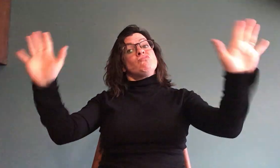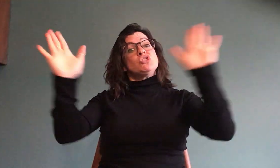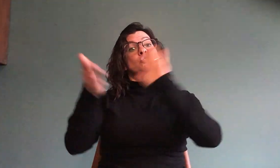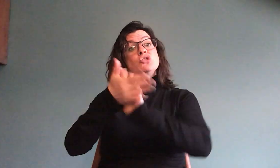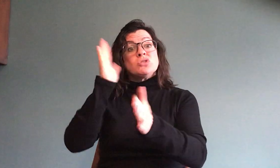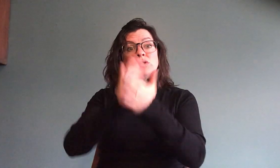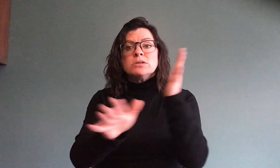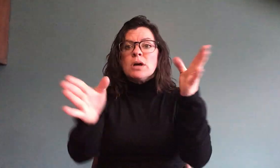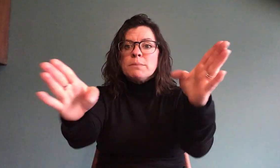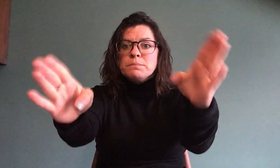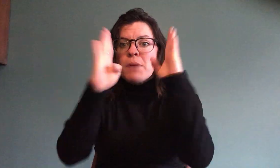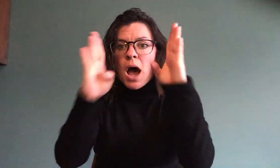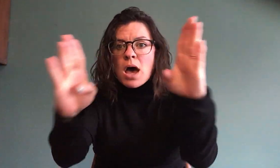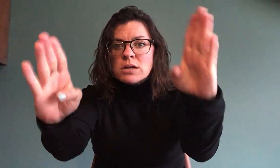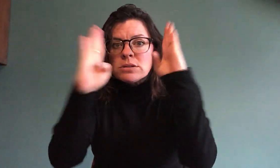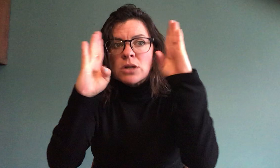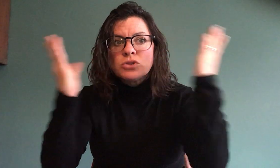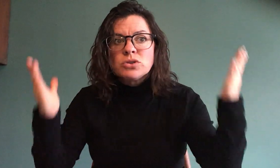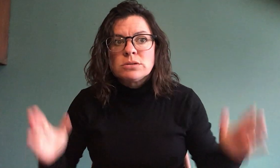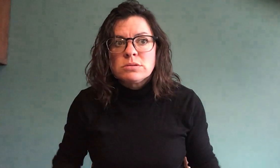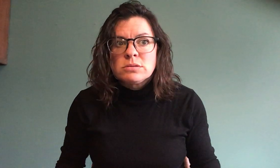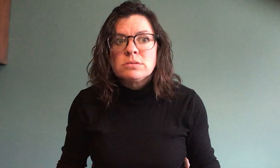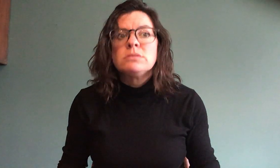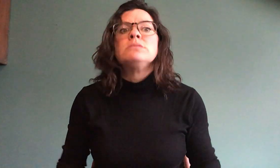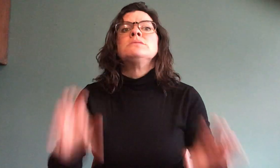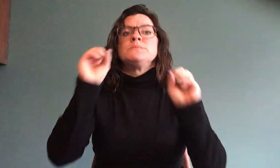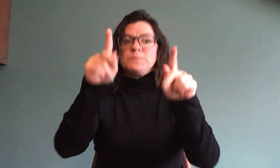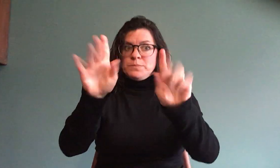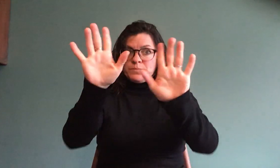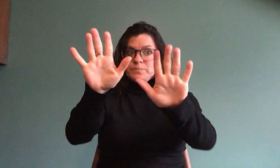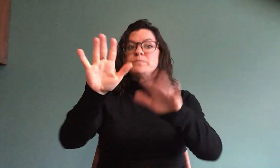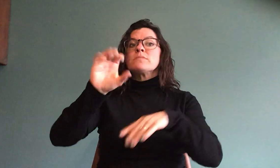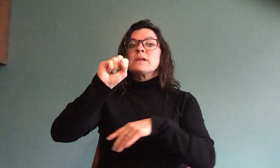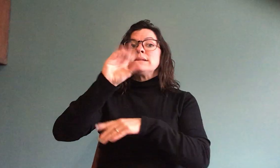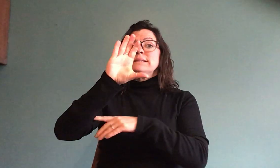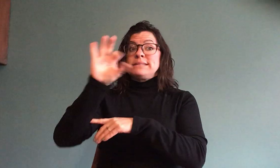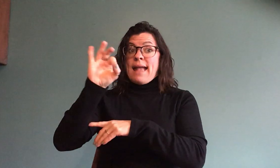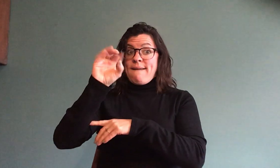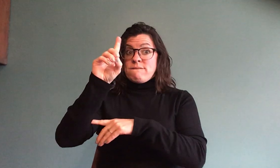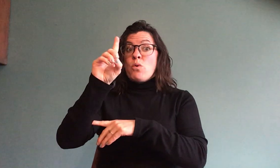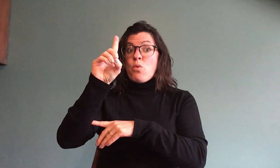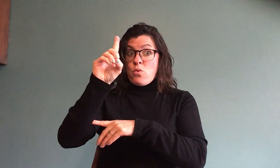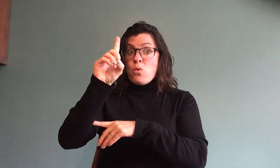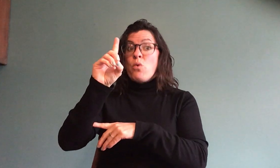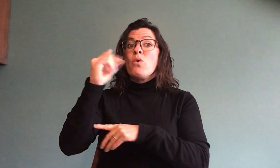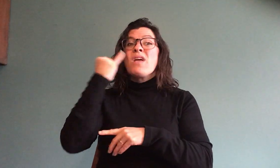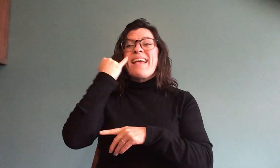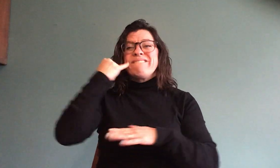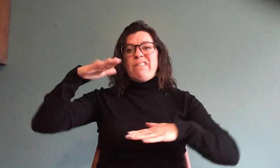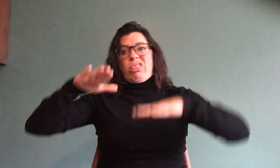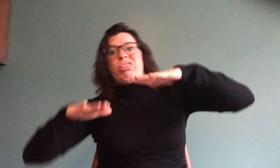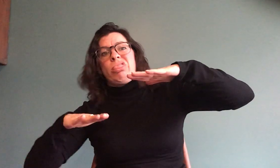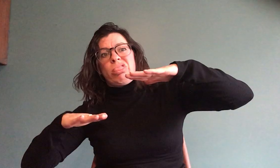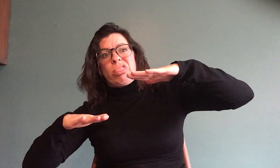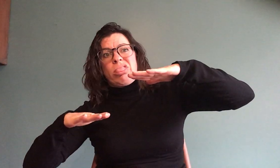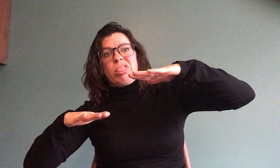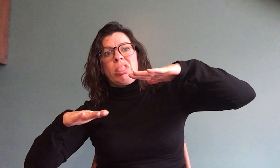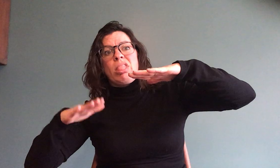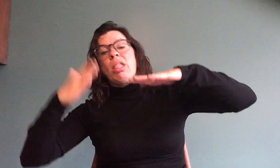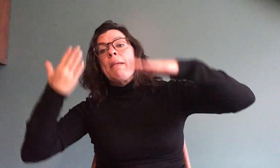one side is dipping more than the other, you can turn these levelers here. It's like a big screw in there, and that'll bring one side up